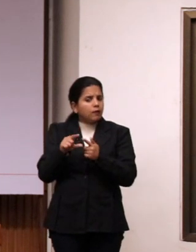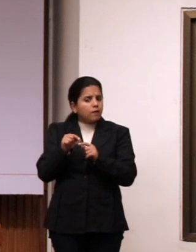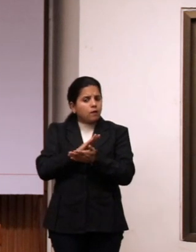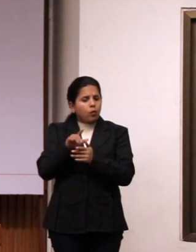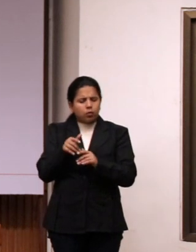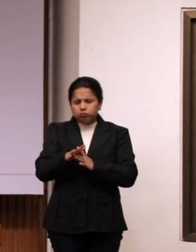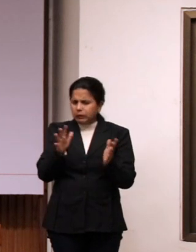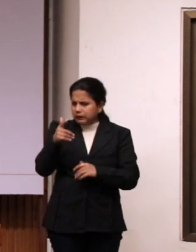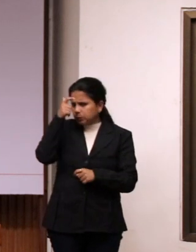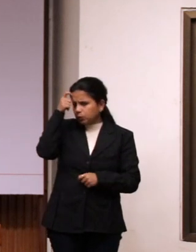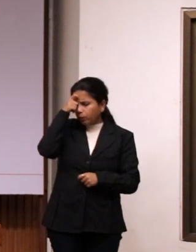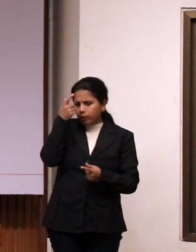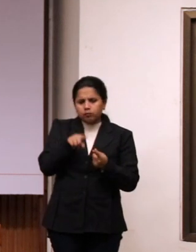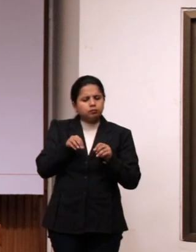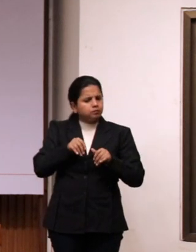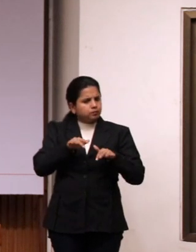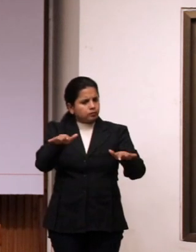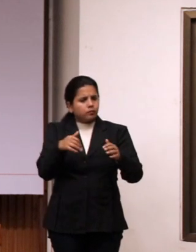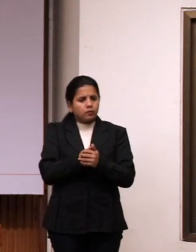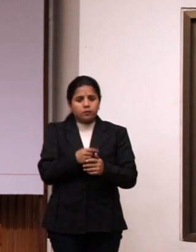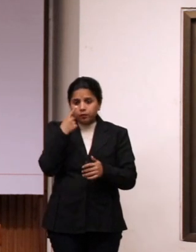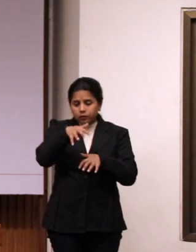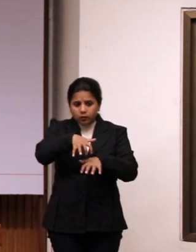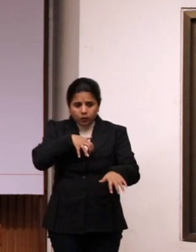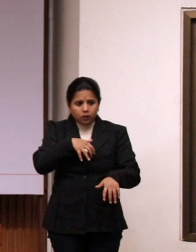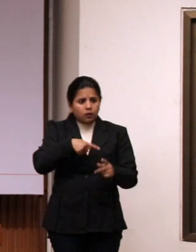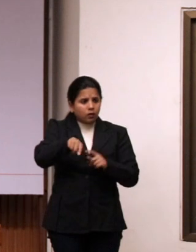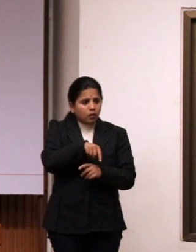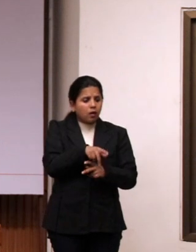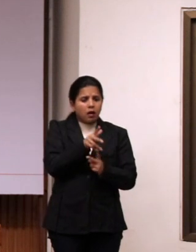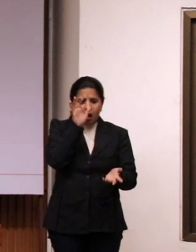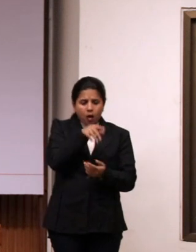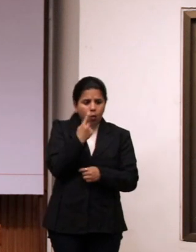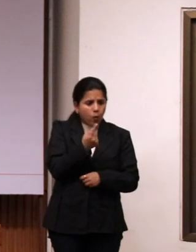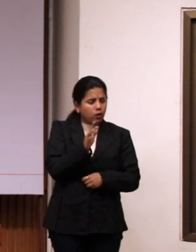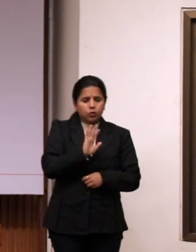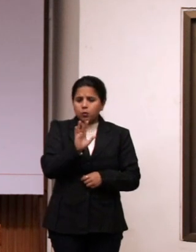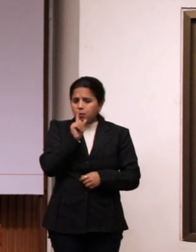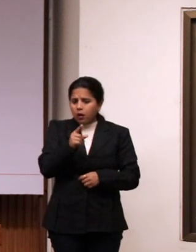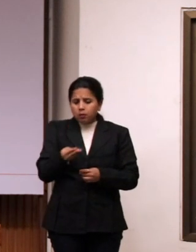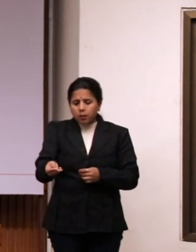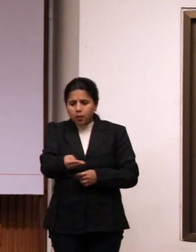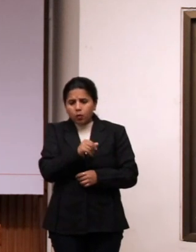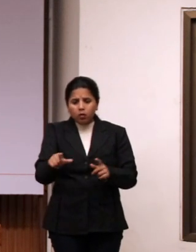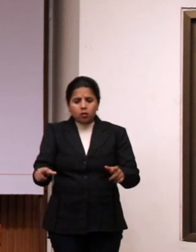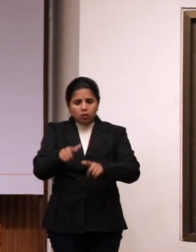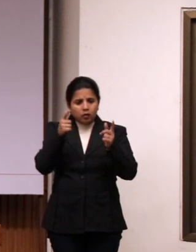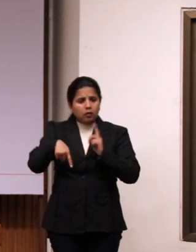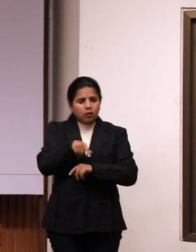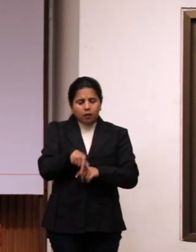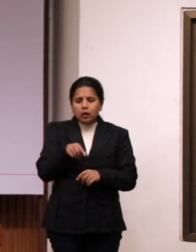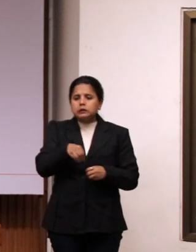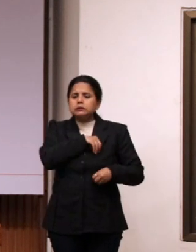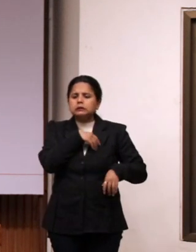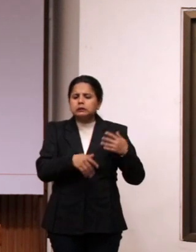huge problem, not only for wildlife, not only for plants and animals, but for the neighborhood communities, they are maldaris. They are